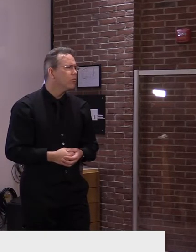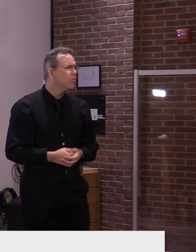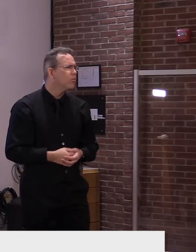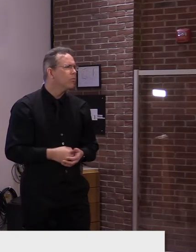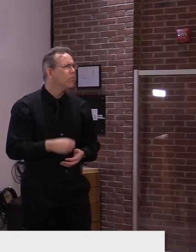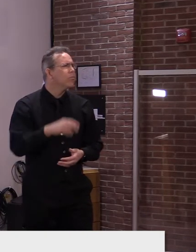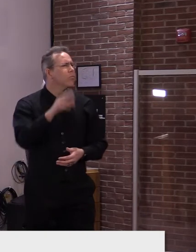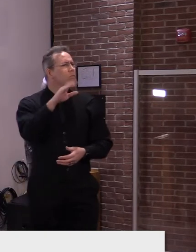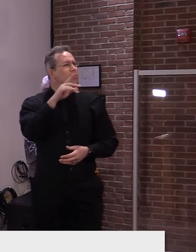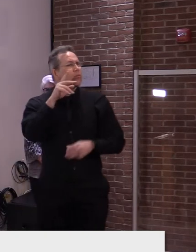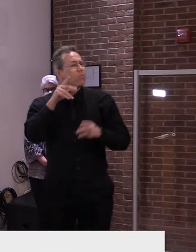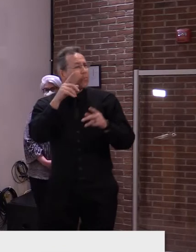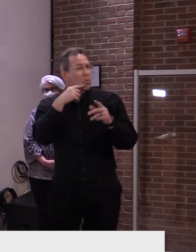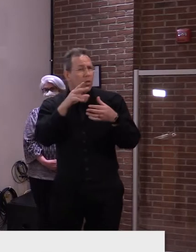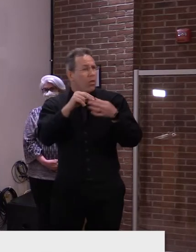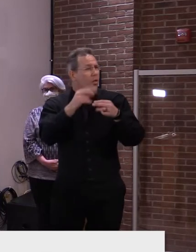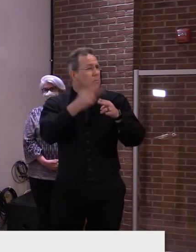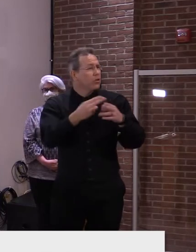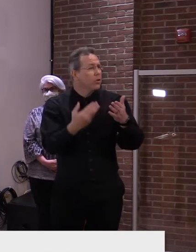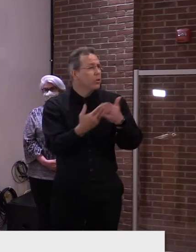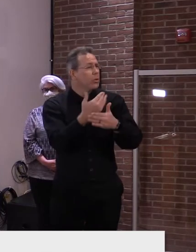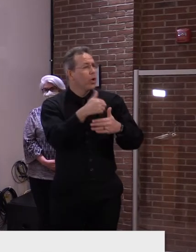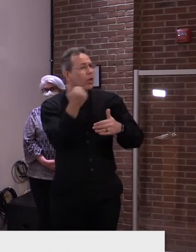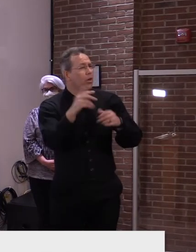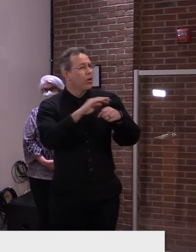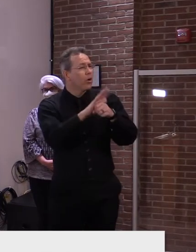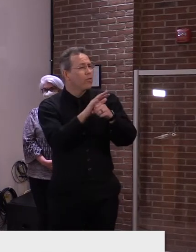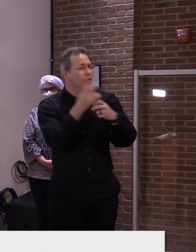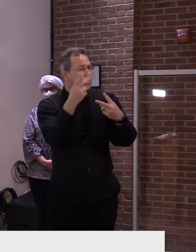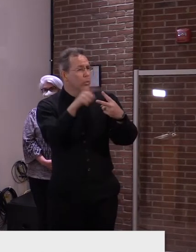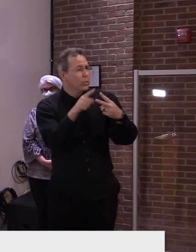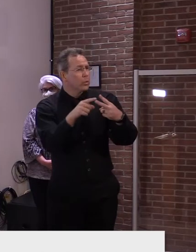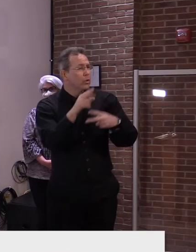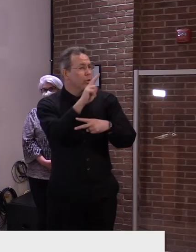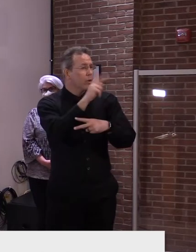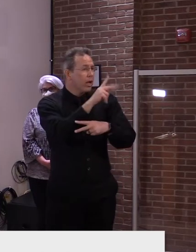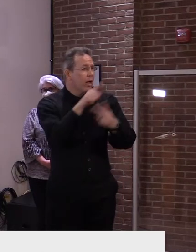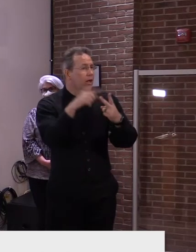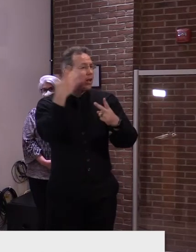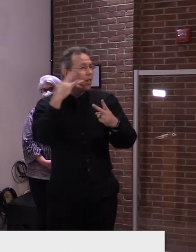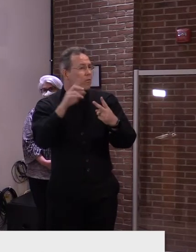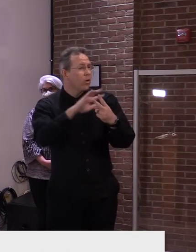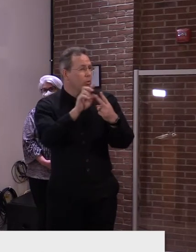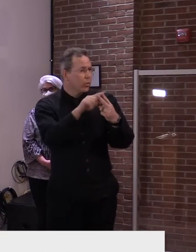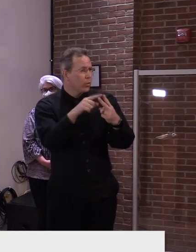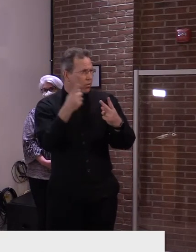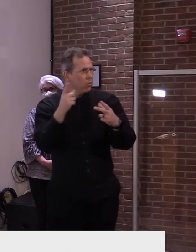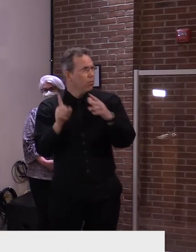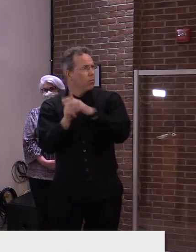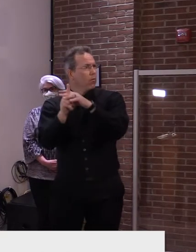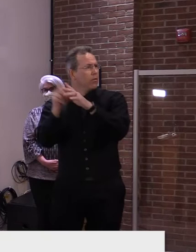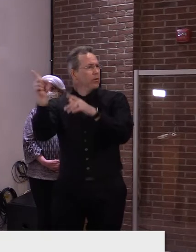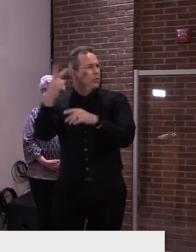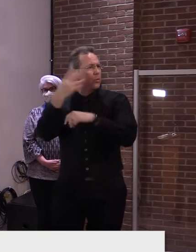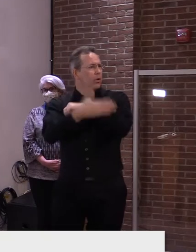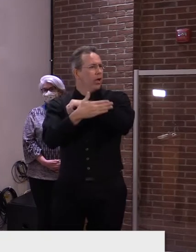ago? Obviously, it takes some time to get these tests back, tested positive, and then take the DNA